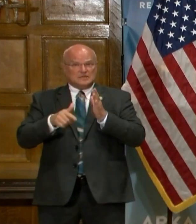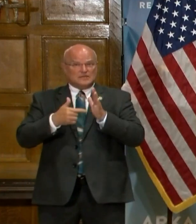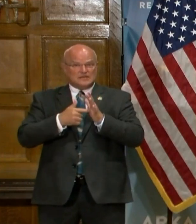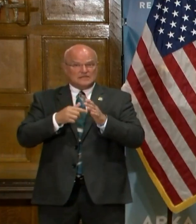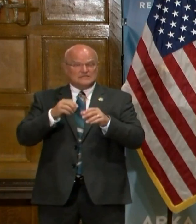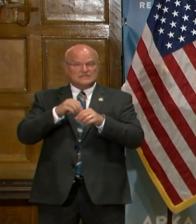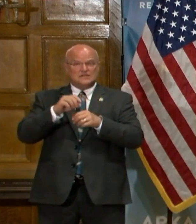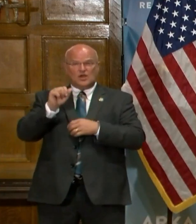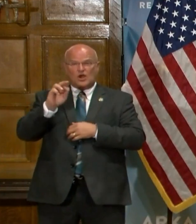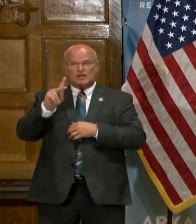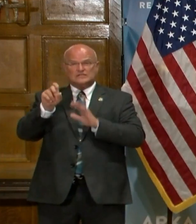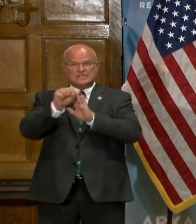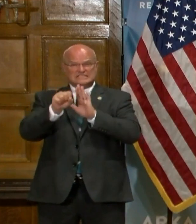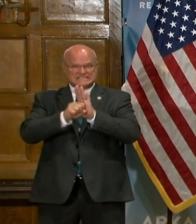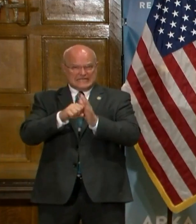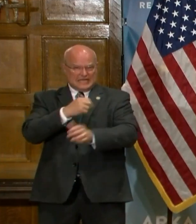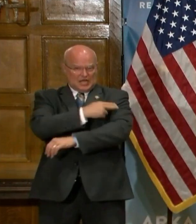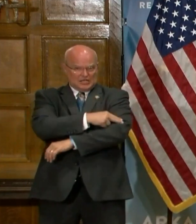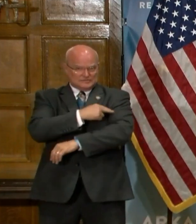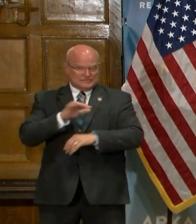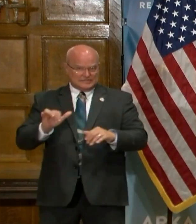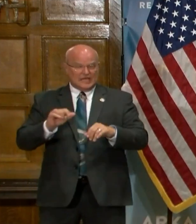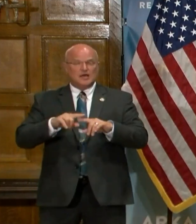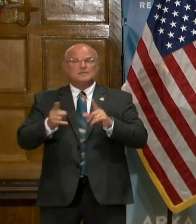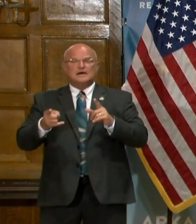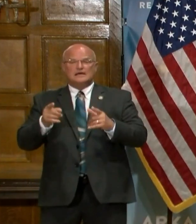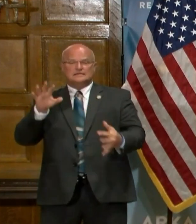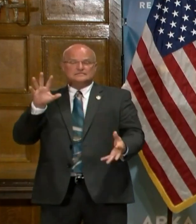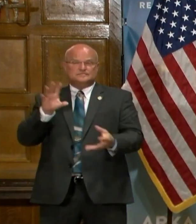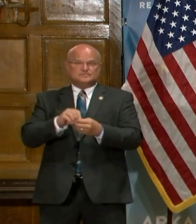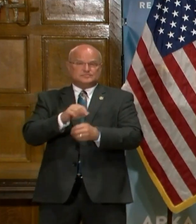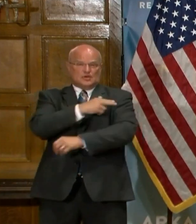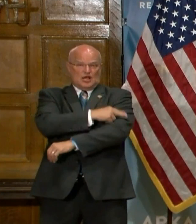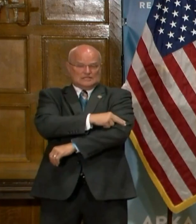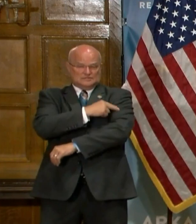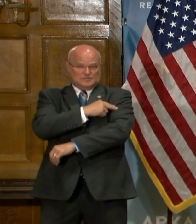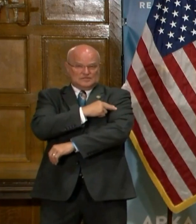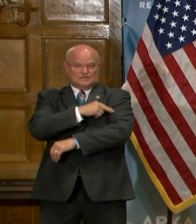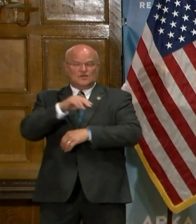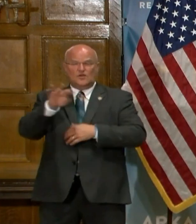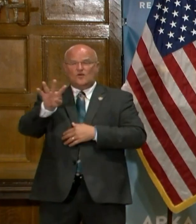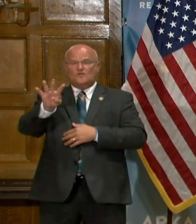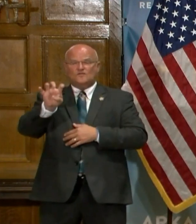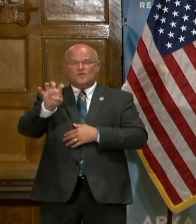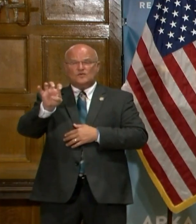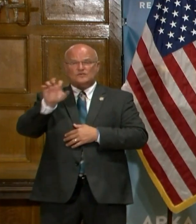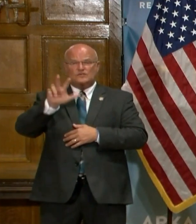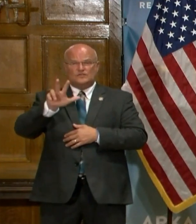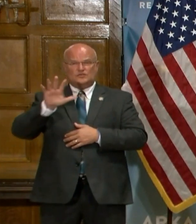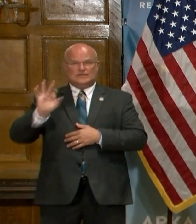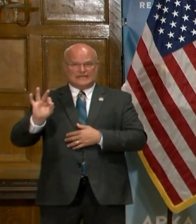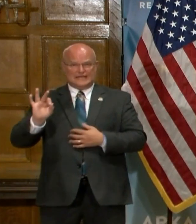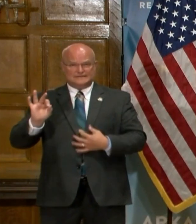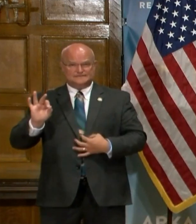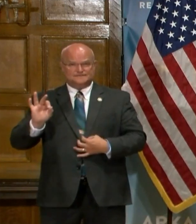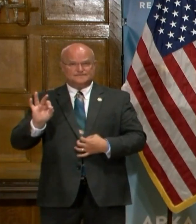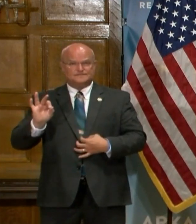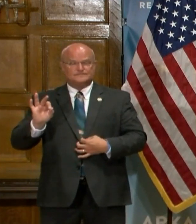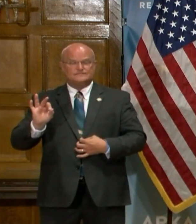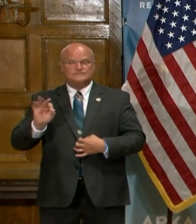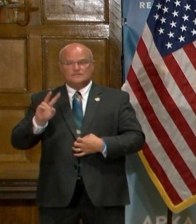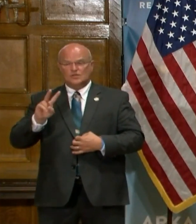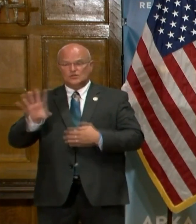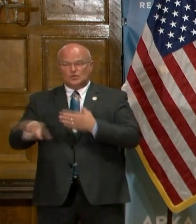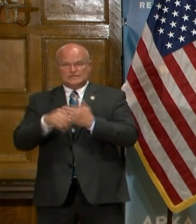are in the Arkansas State Hospital, but that brings us total hospitalizations to 439. We have